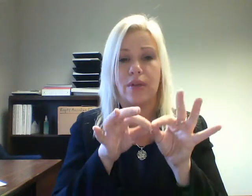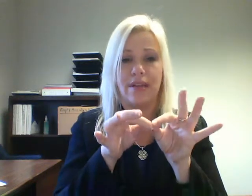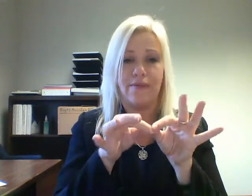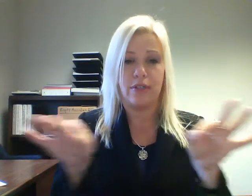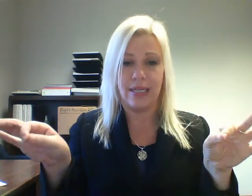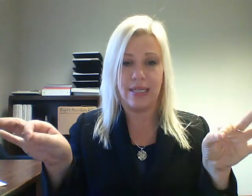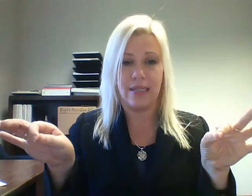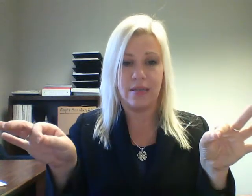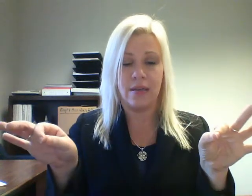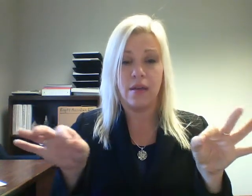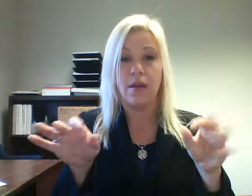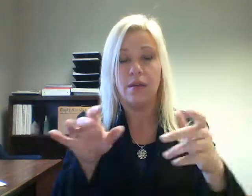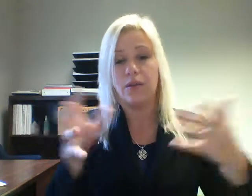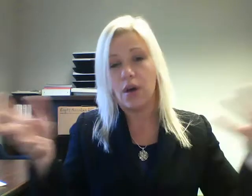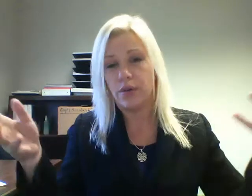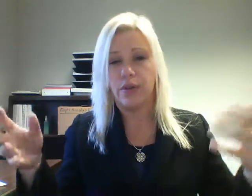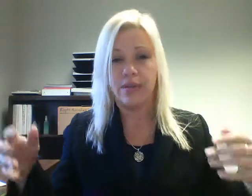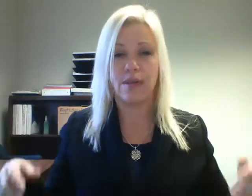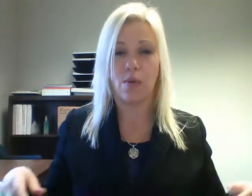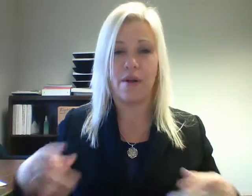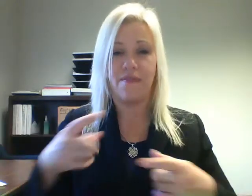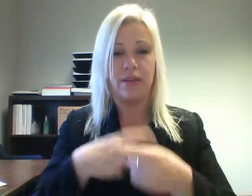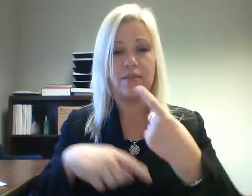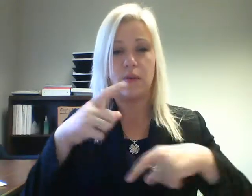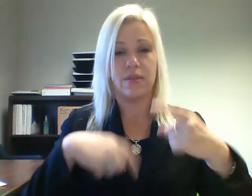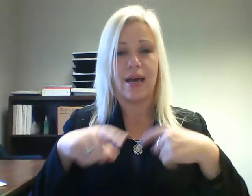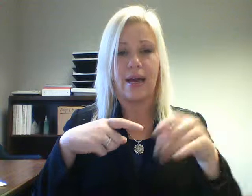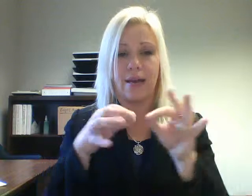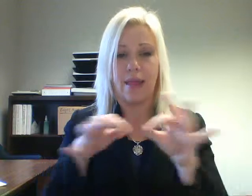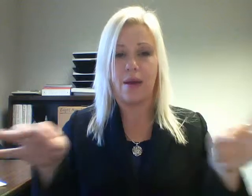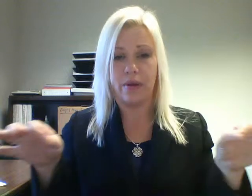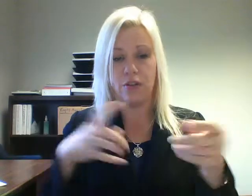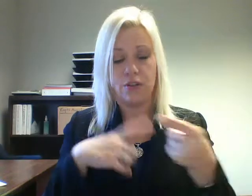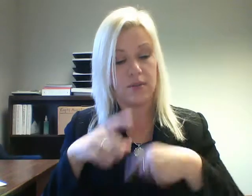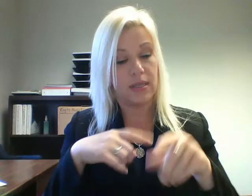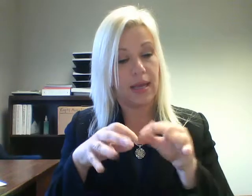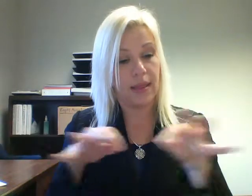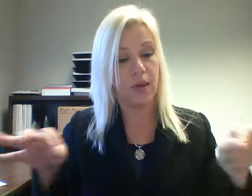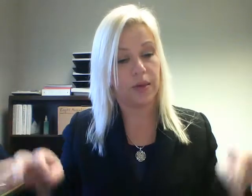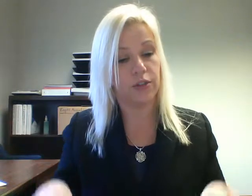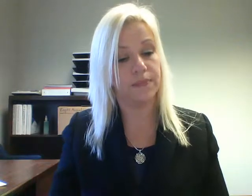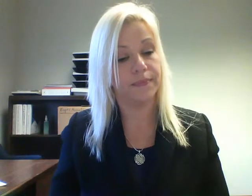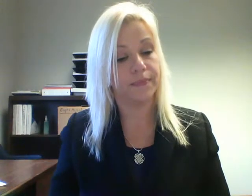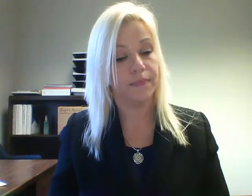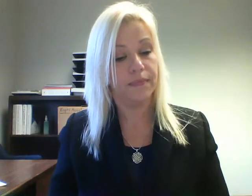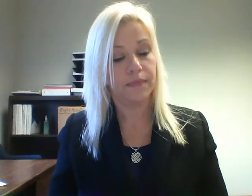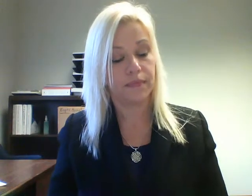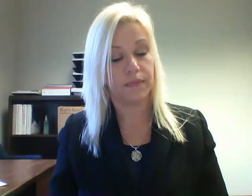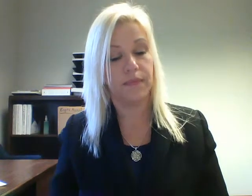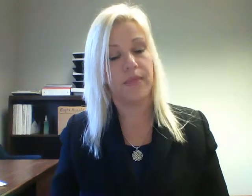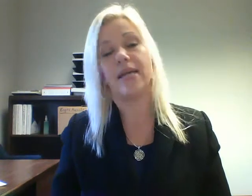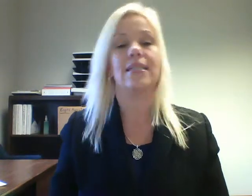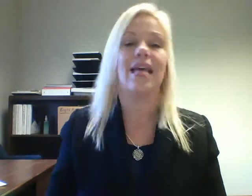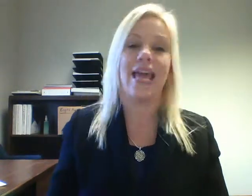sign for sentence. So you can see where it fits. So sign language. Sign language. Yes and